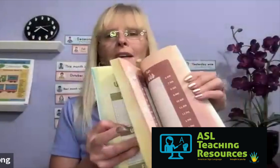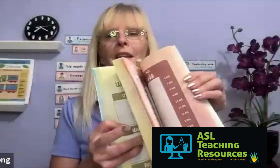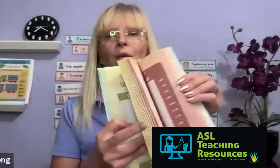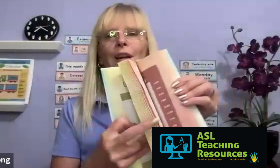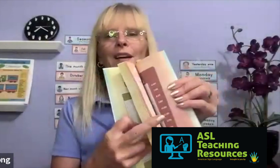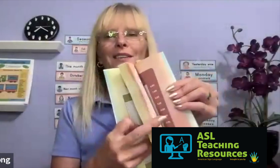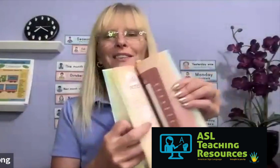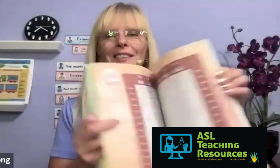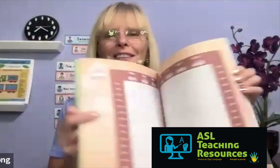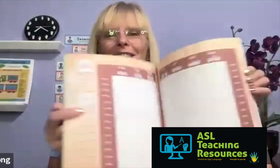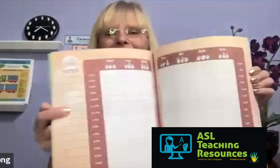There we go.